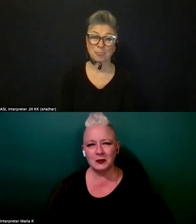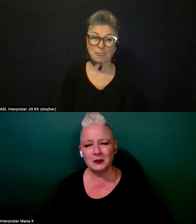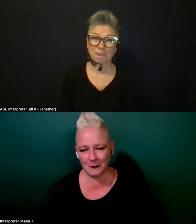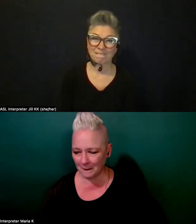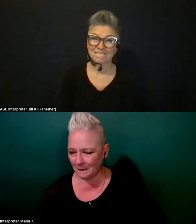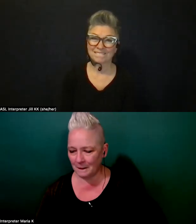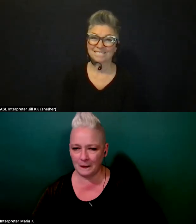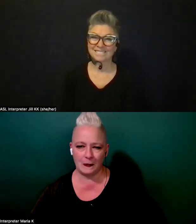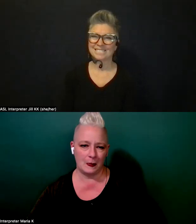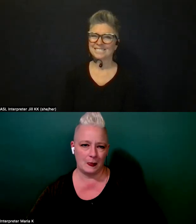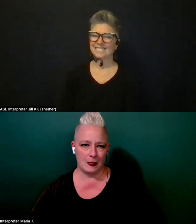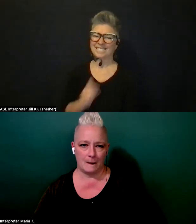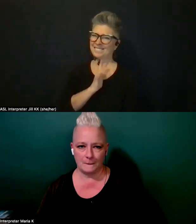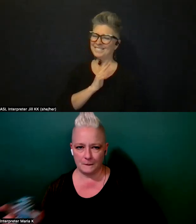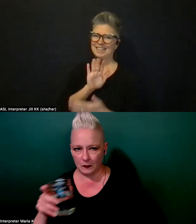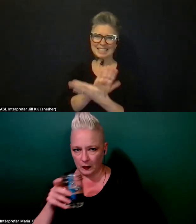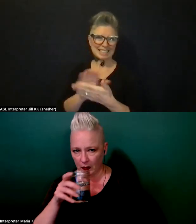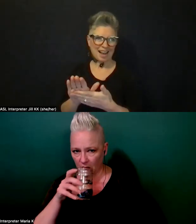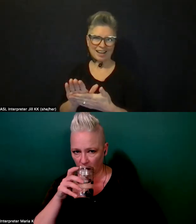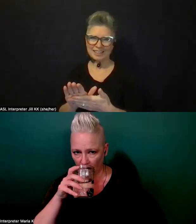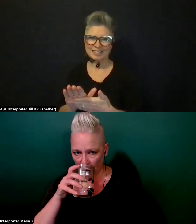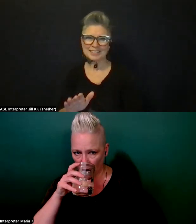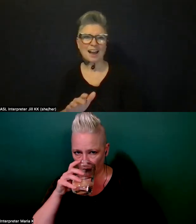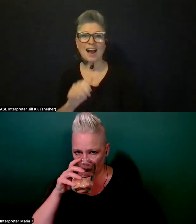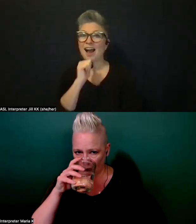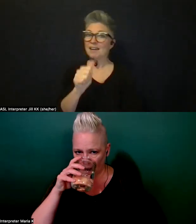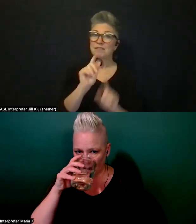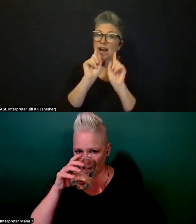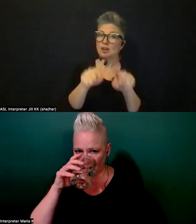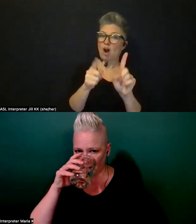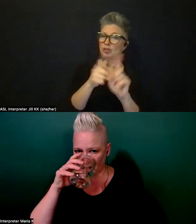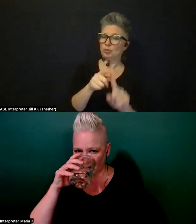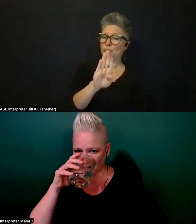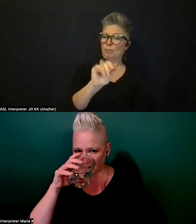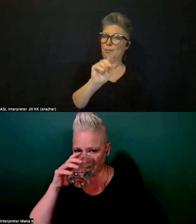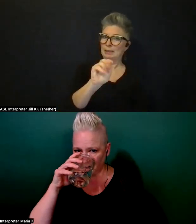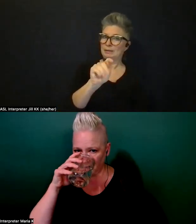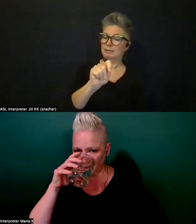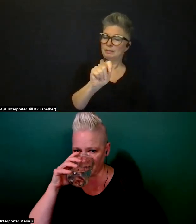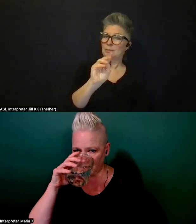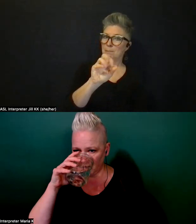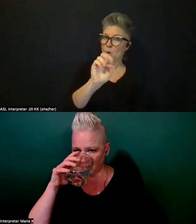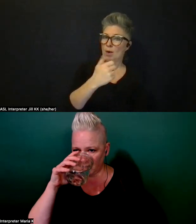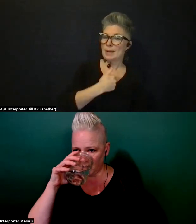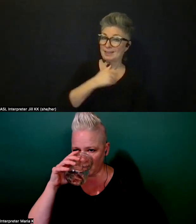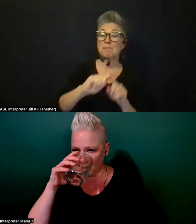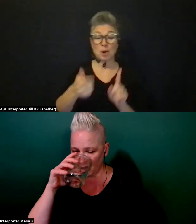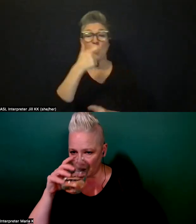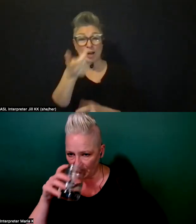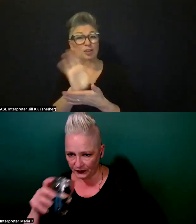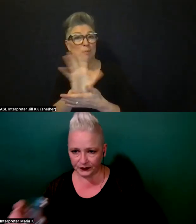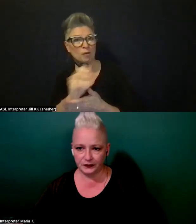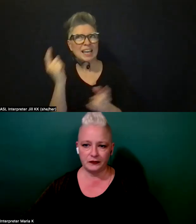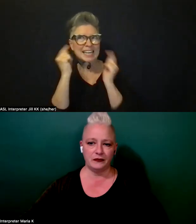Nice, yeah, because I have not gone to the Biltmore Estate Cup, but after watching the movie and hearing about it, I'm